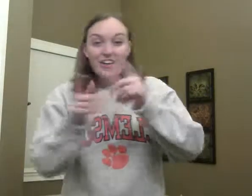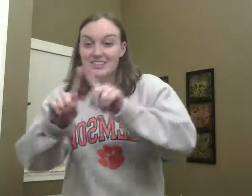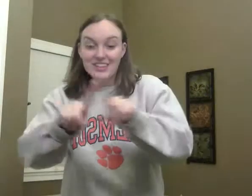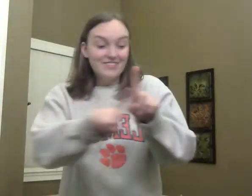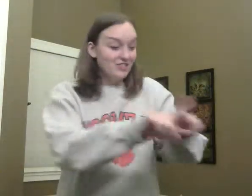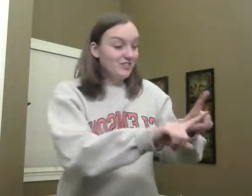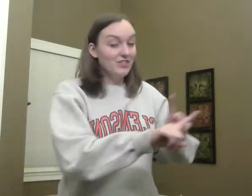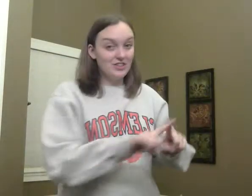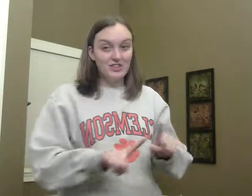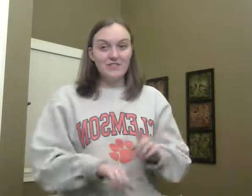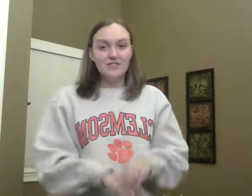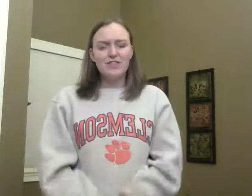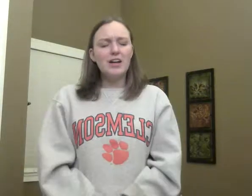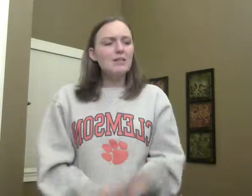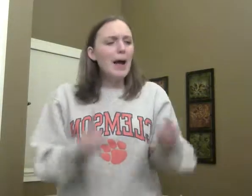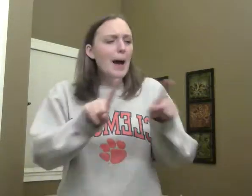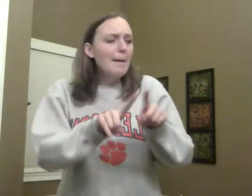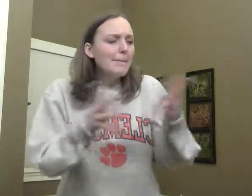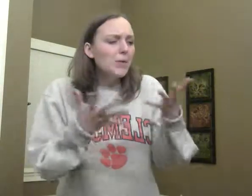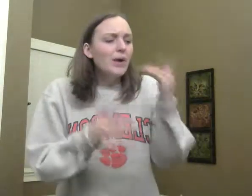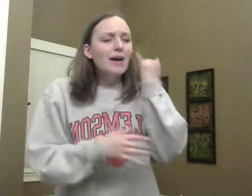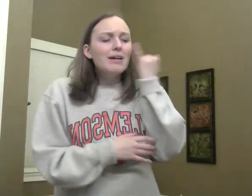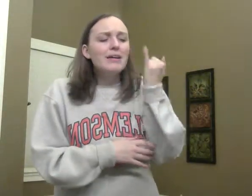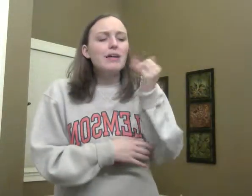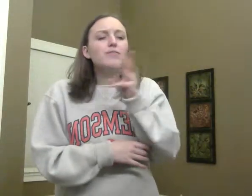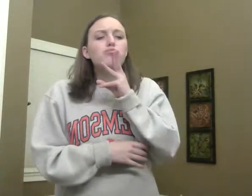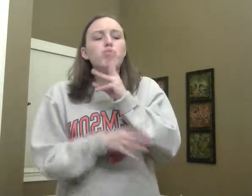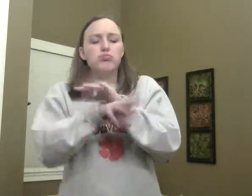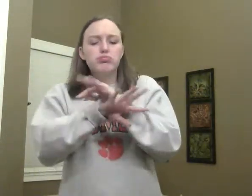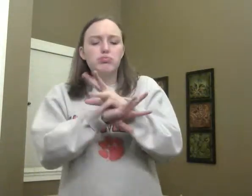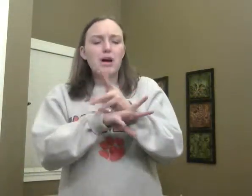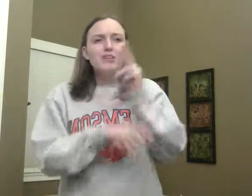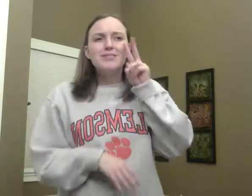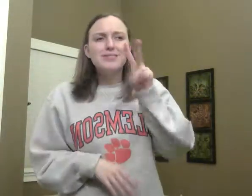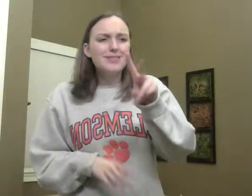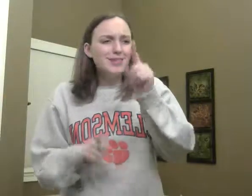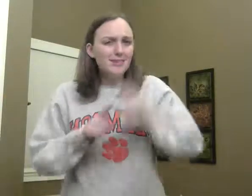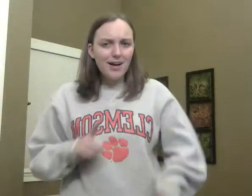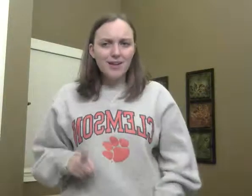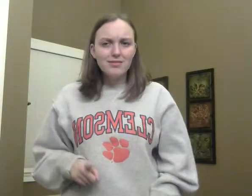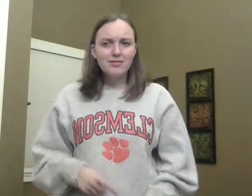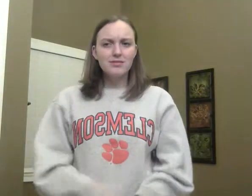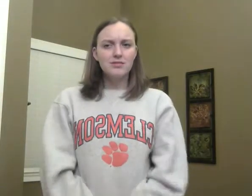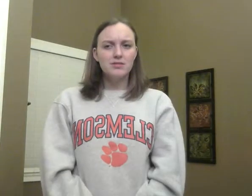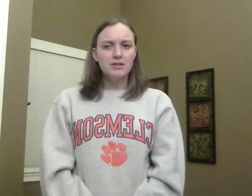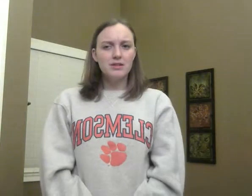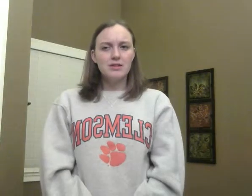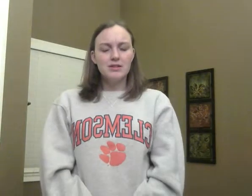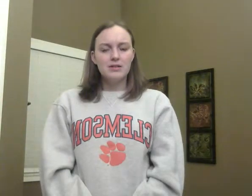What would happen if water striders lost their vision? Adriana, share with us where you found that